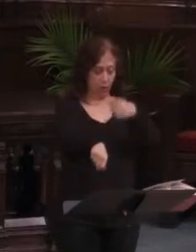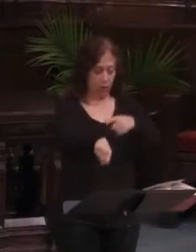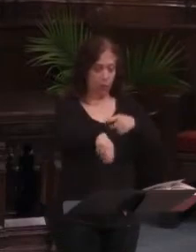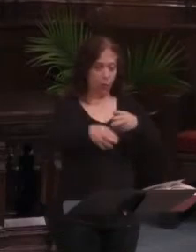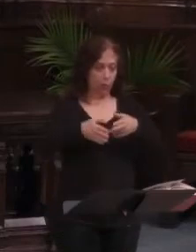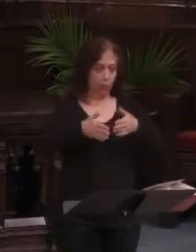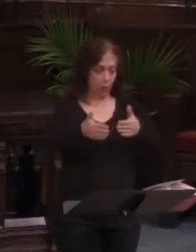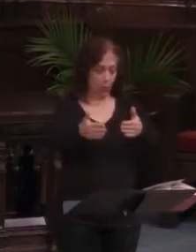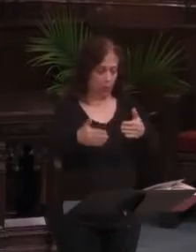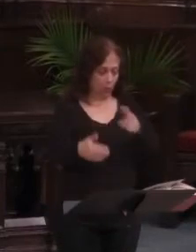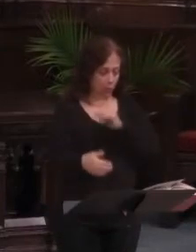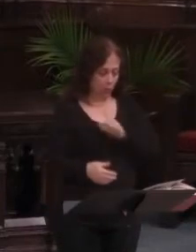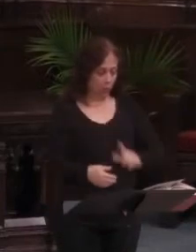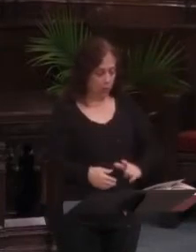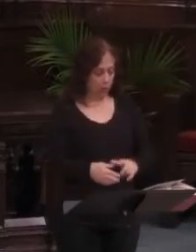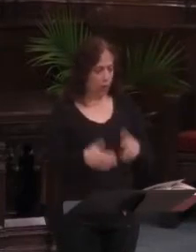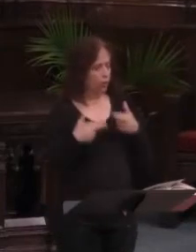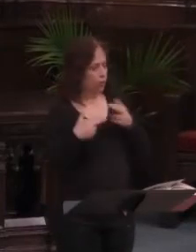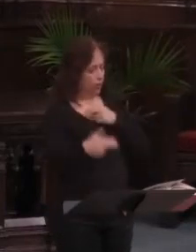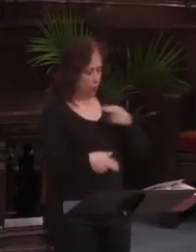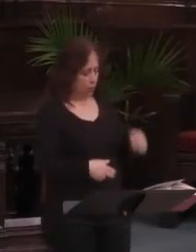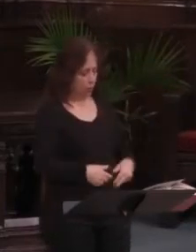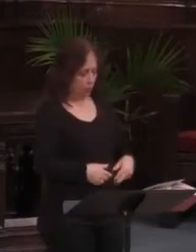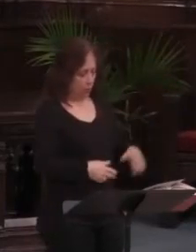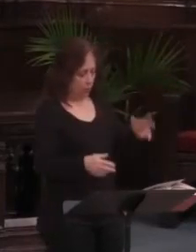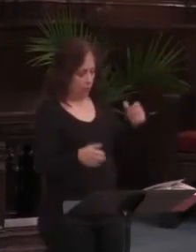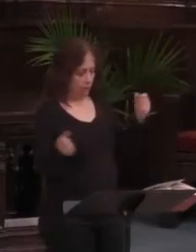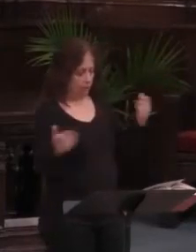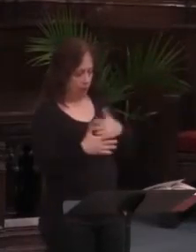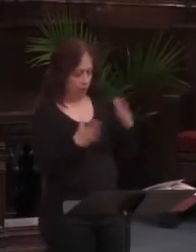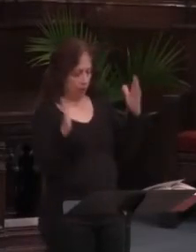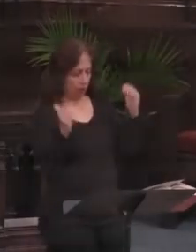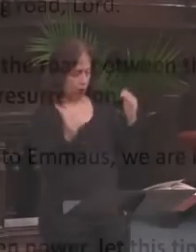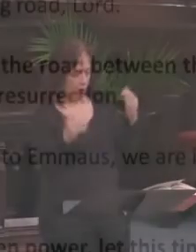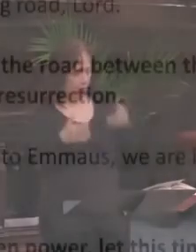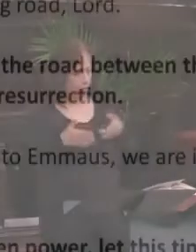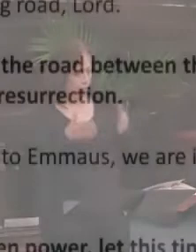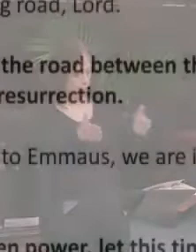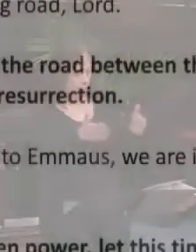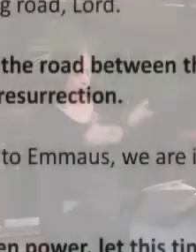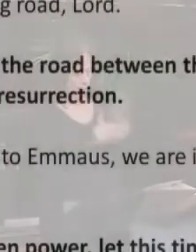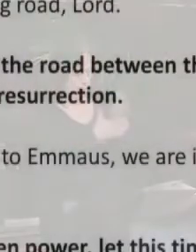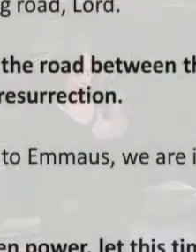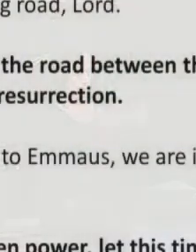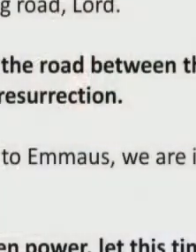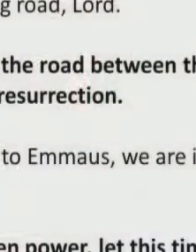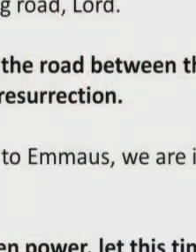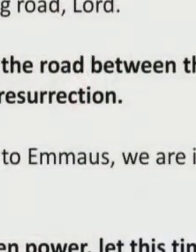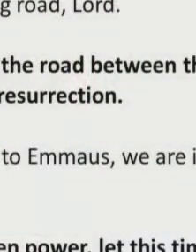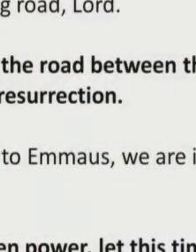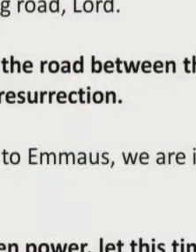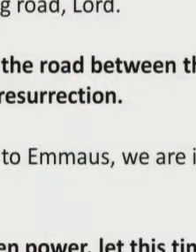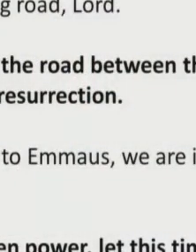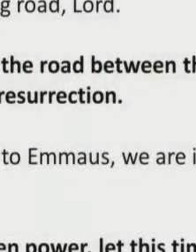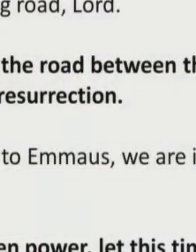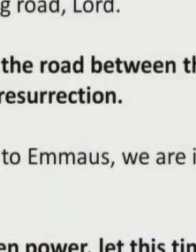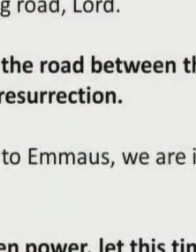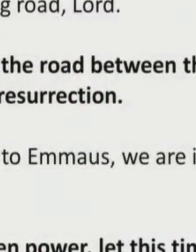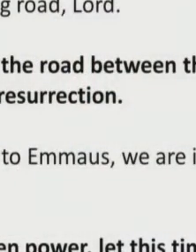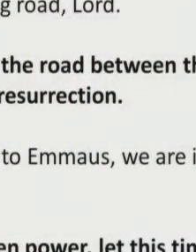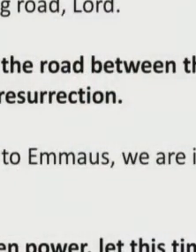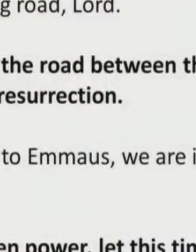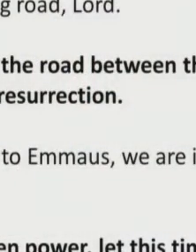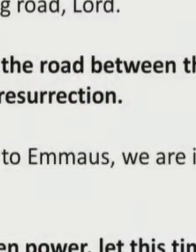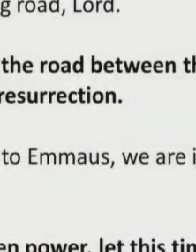Lord. The road between fear and hope, the road between the place where all is lost and